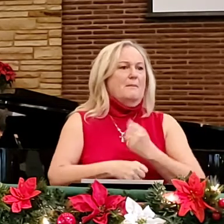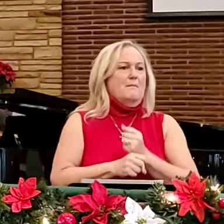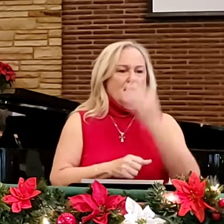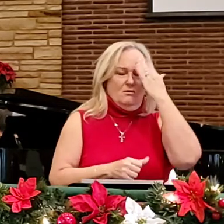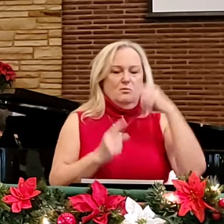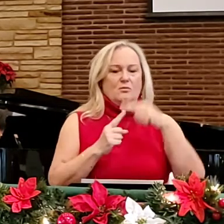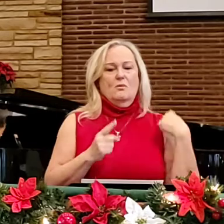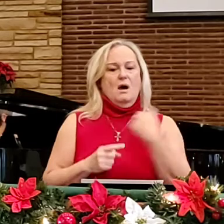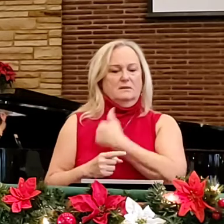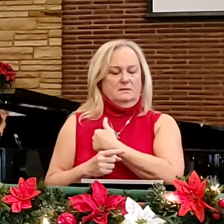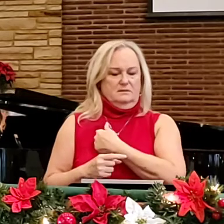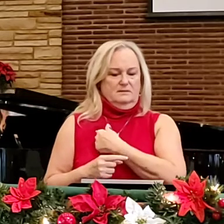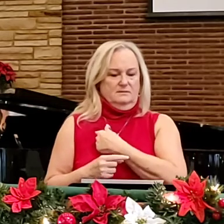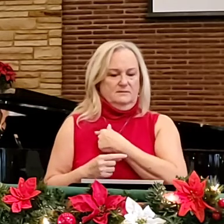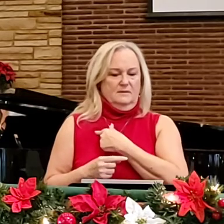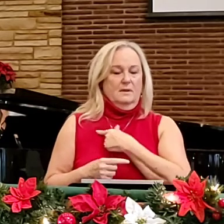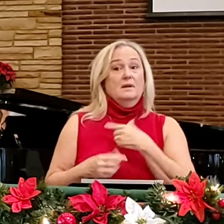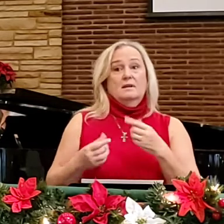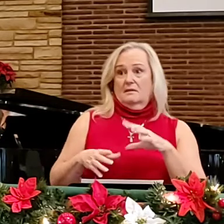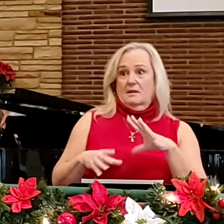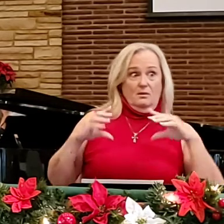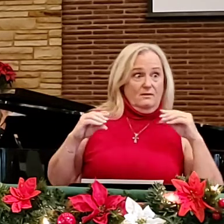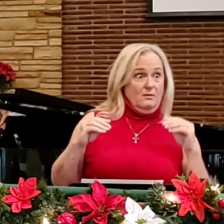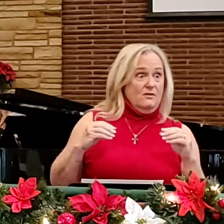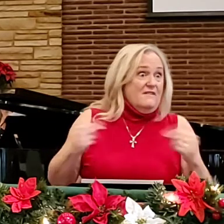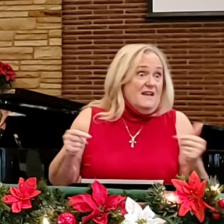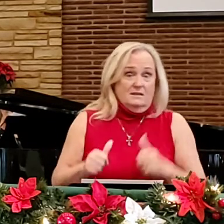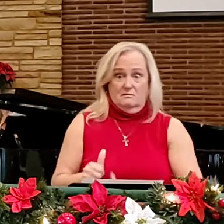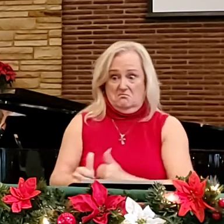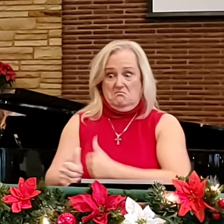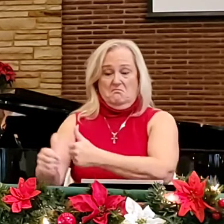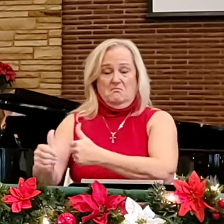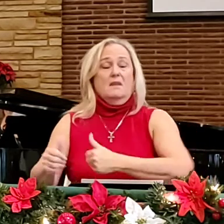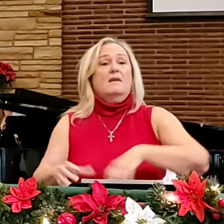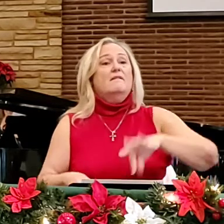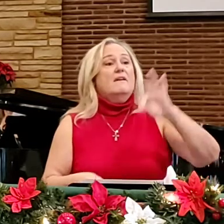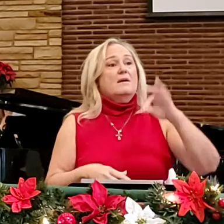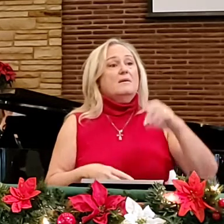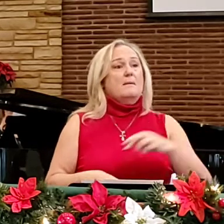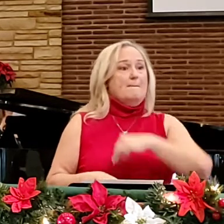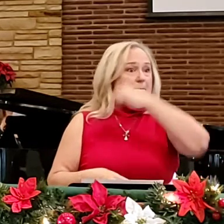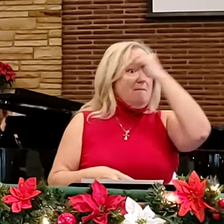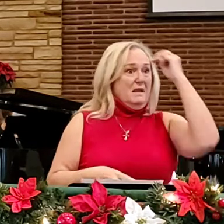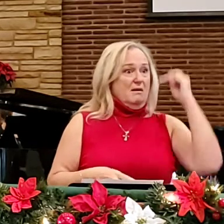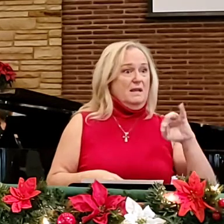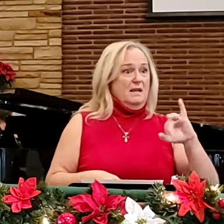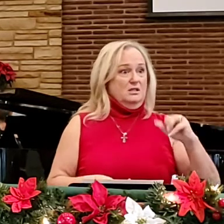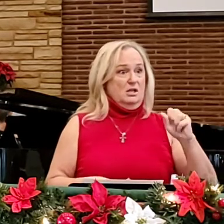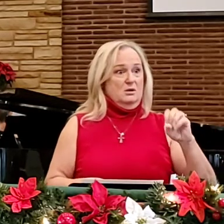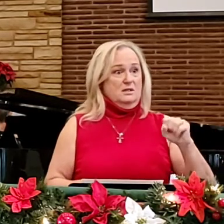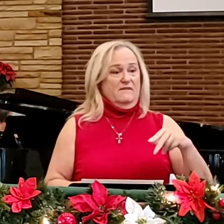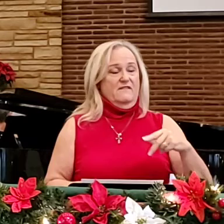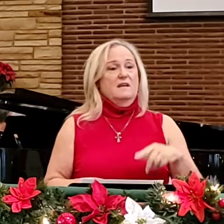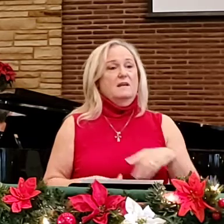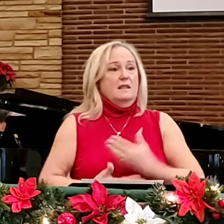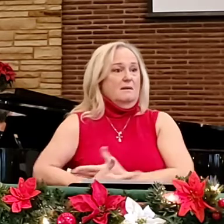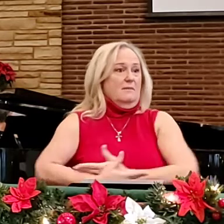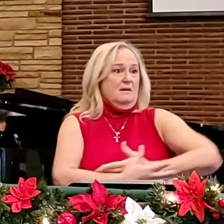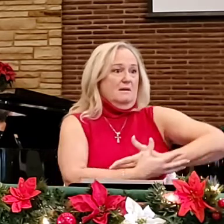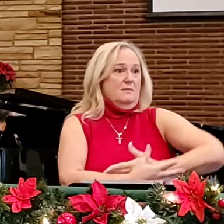us." So they went with haste and found Mary and Joseph and the